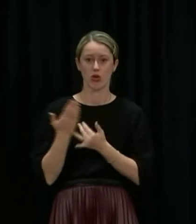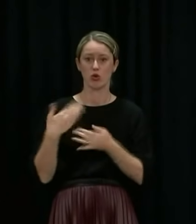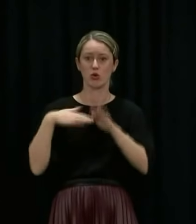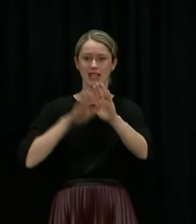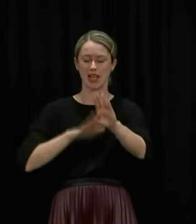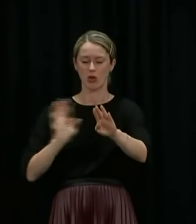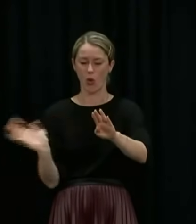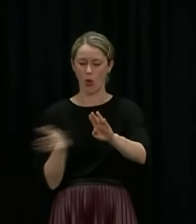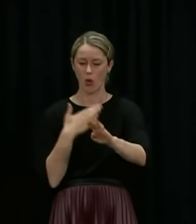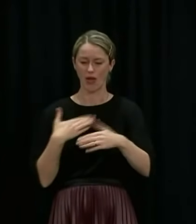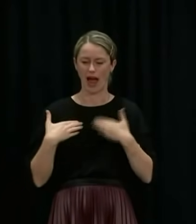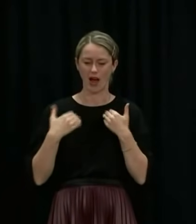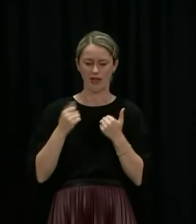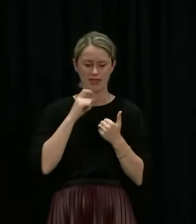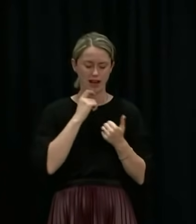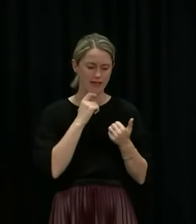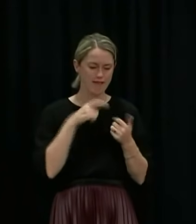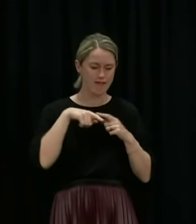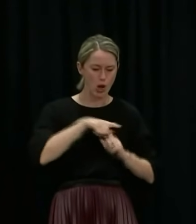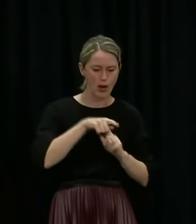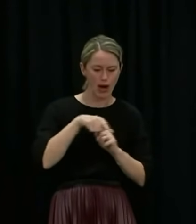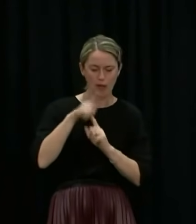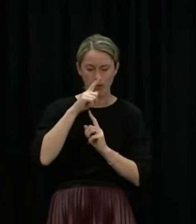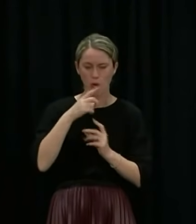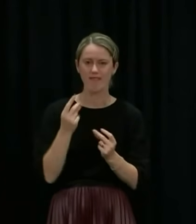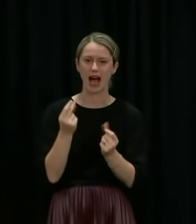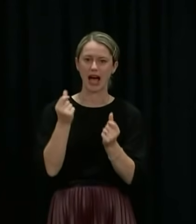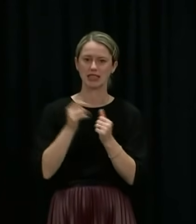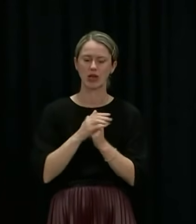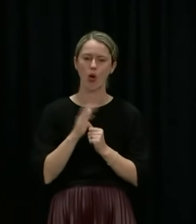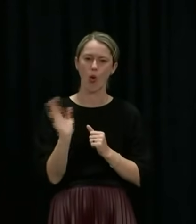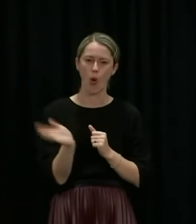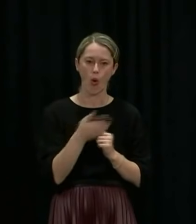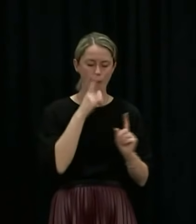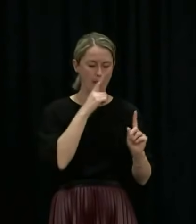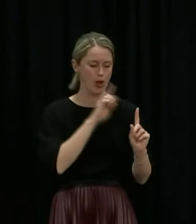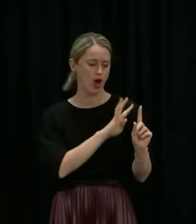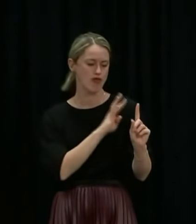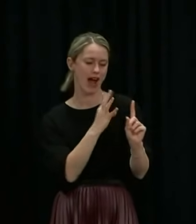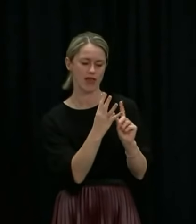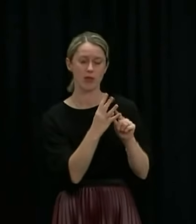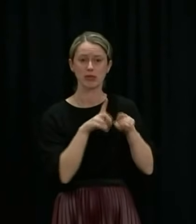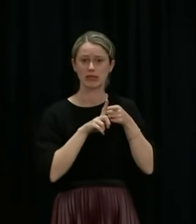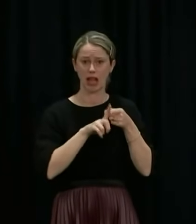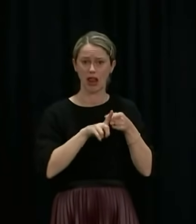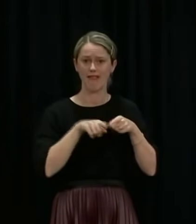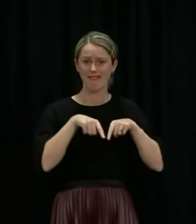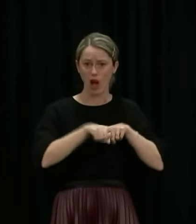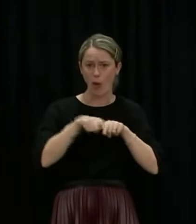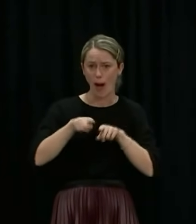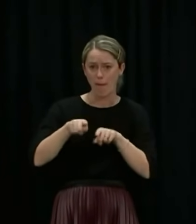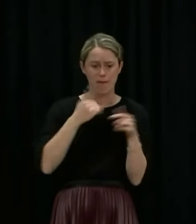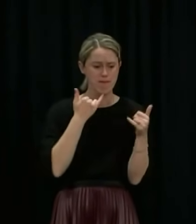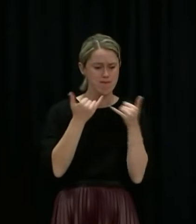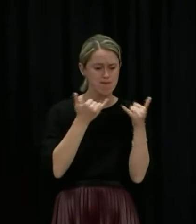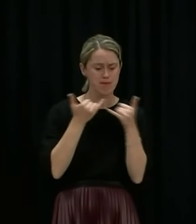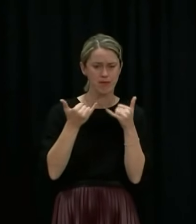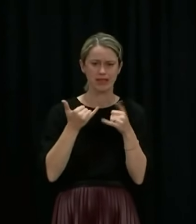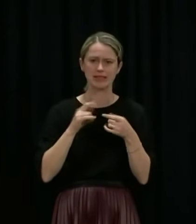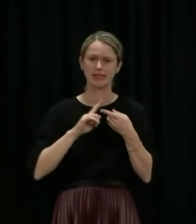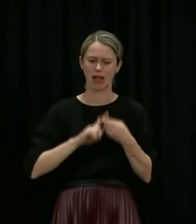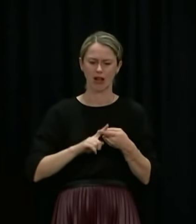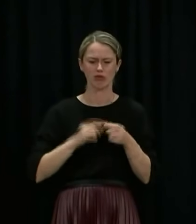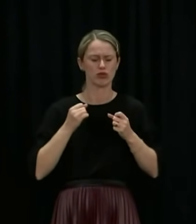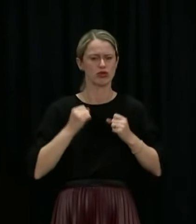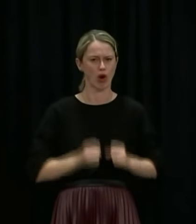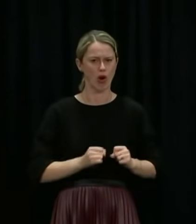country to ensure we're following them up in a timely way, and all contacts are being followed up at the moment. So there is still a very active and